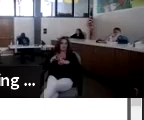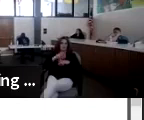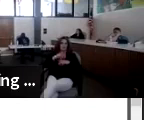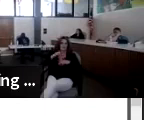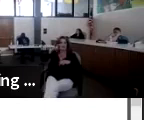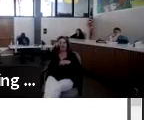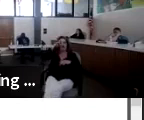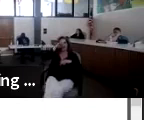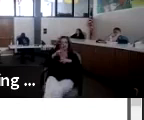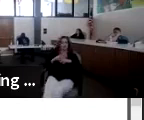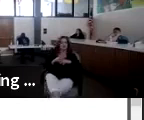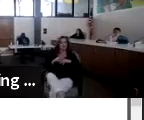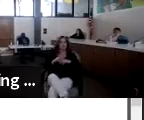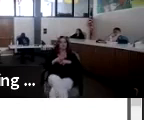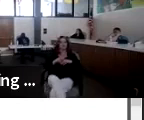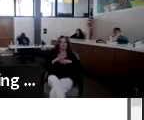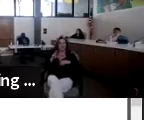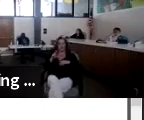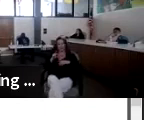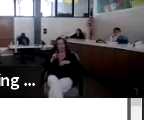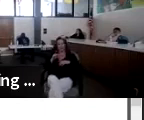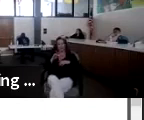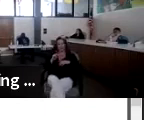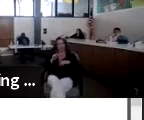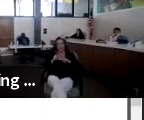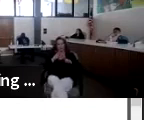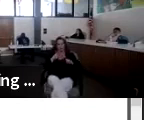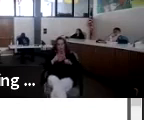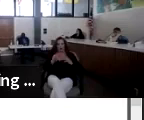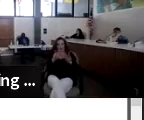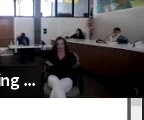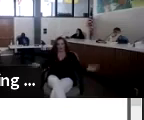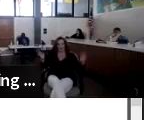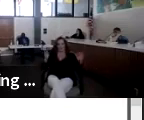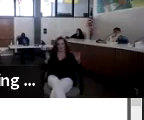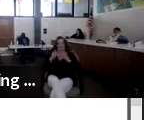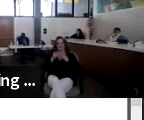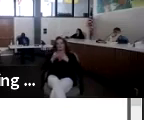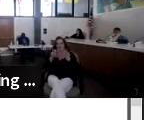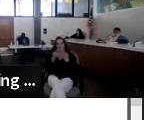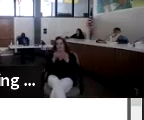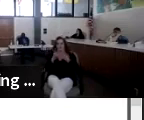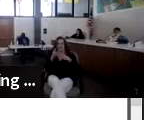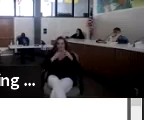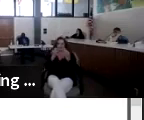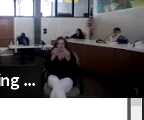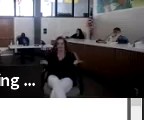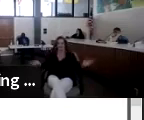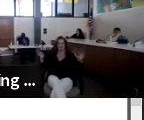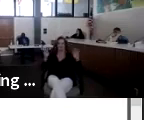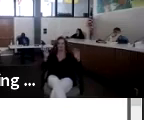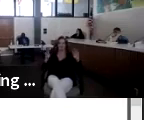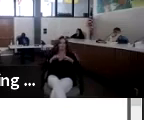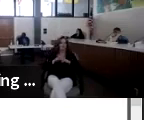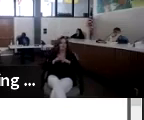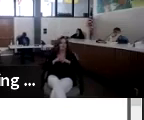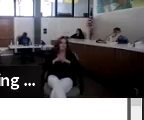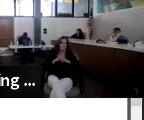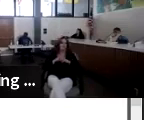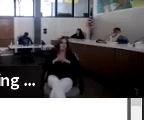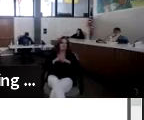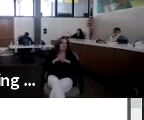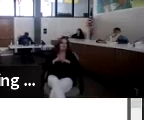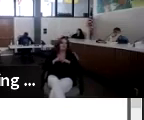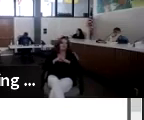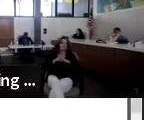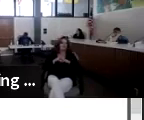of 30 feet from all the perimeters of the rest of the building. And that steps back to varying degrees as you move up from the lower